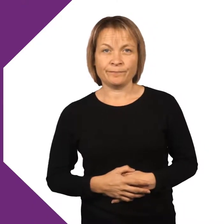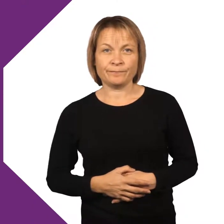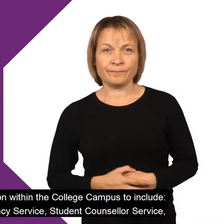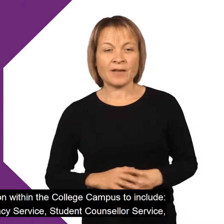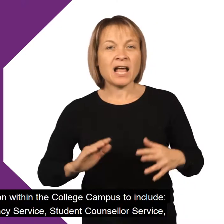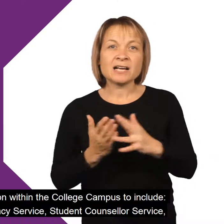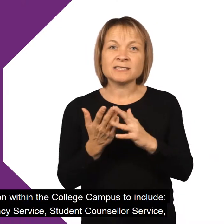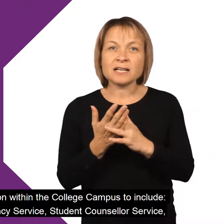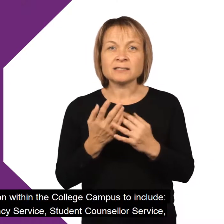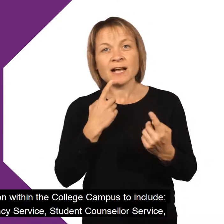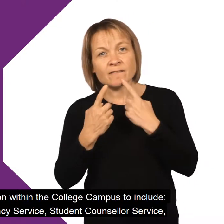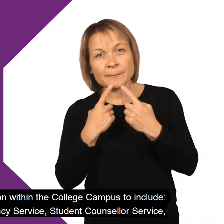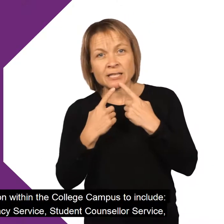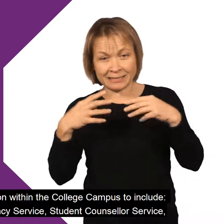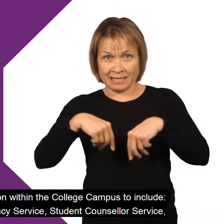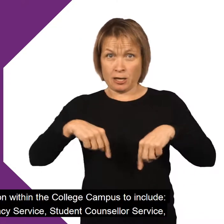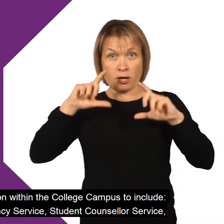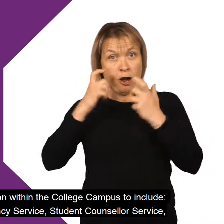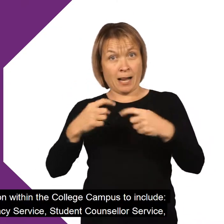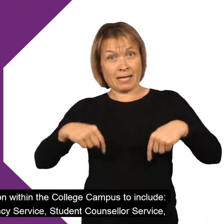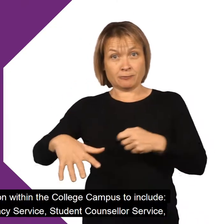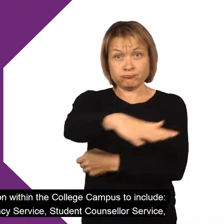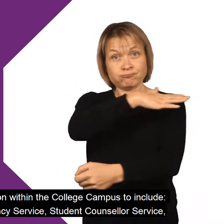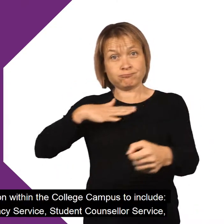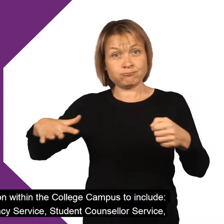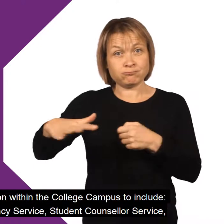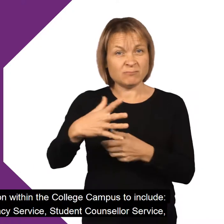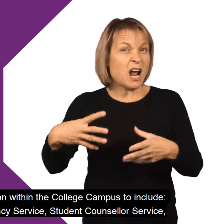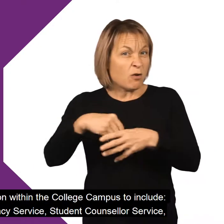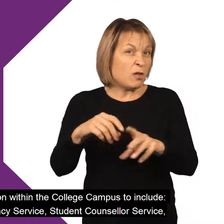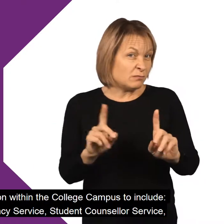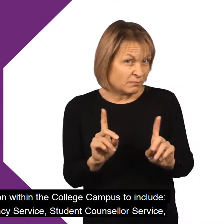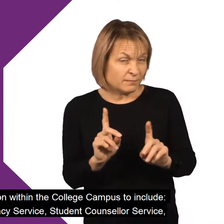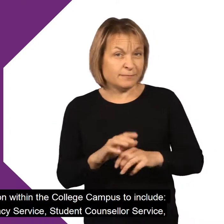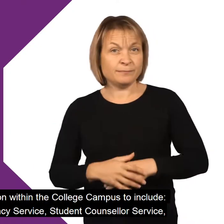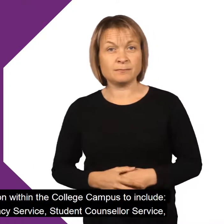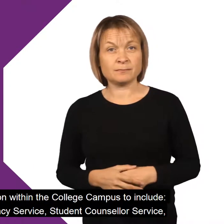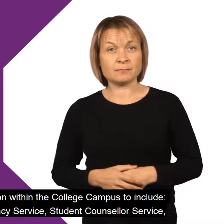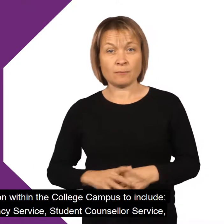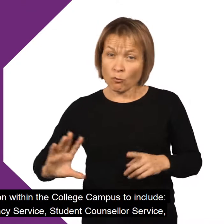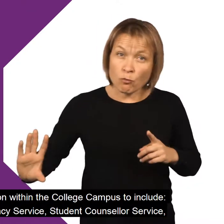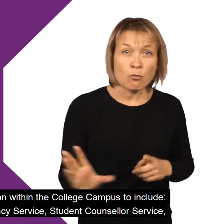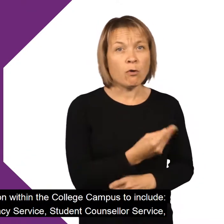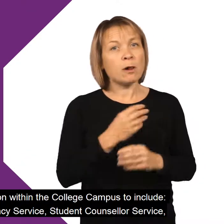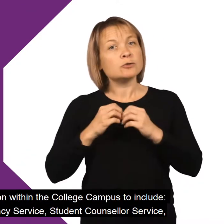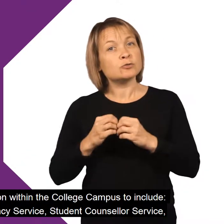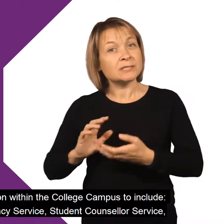Providing access to information within the college campus to include All student